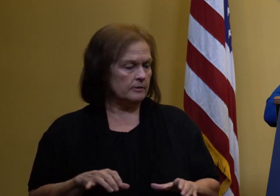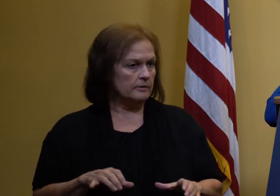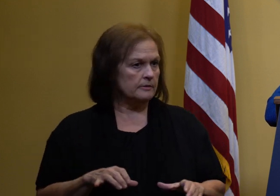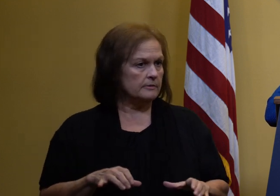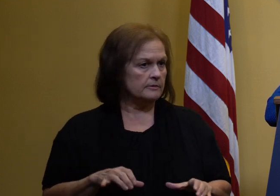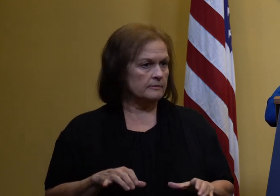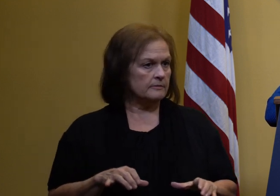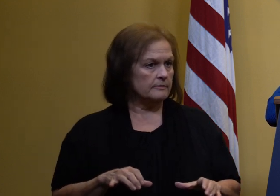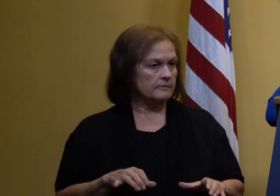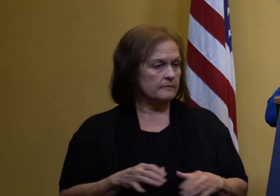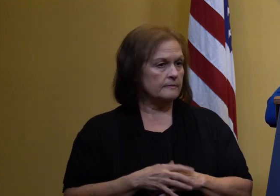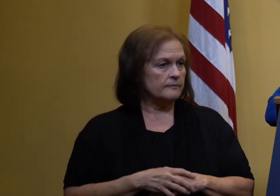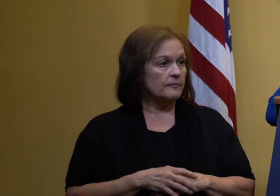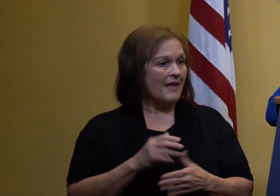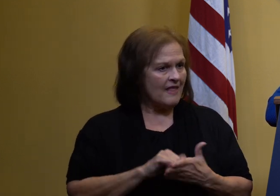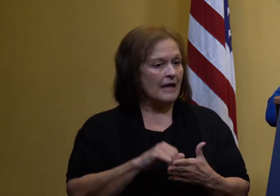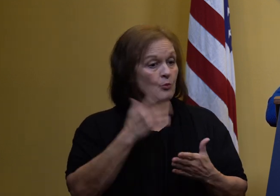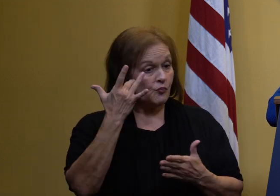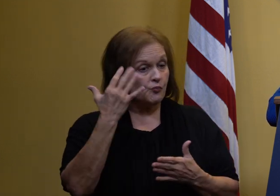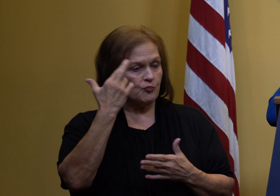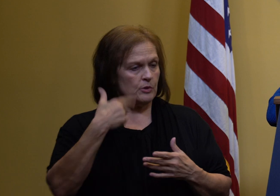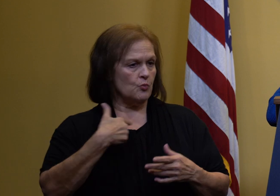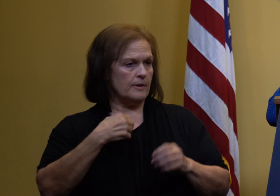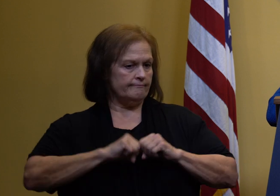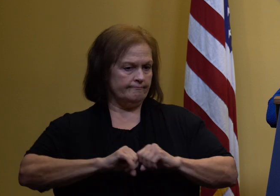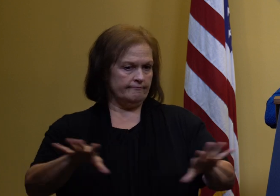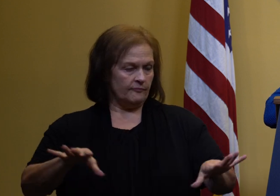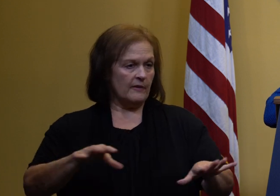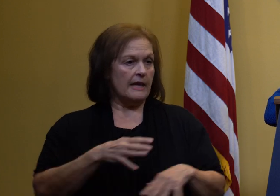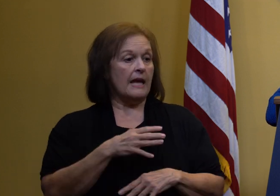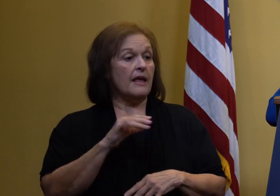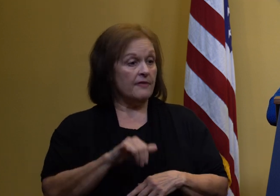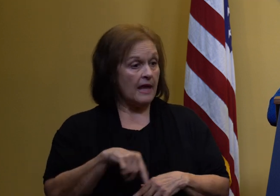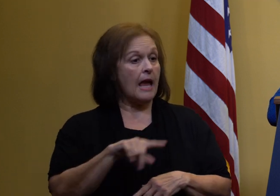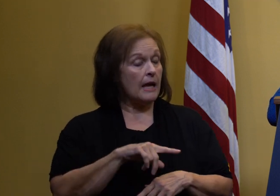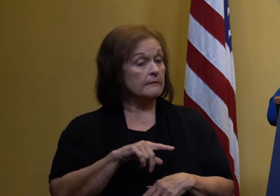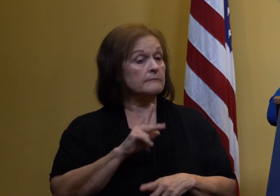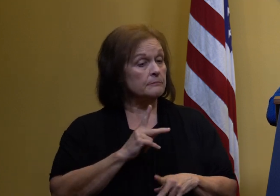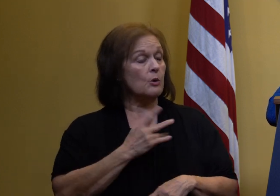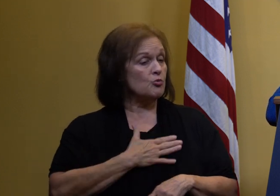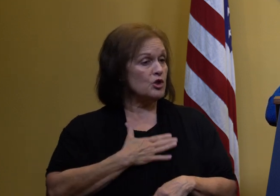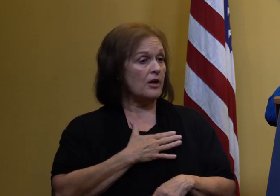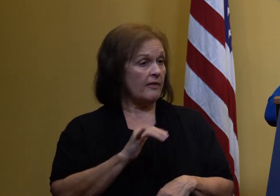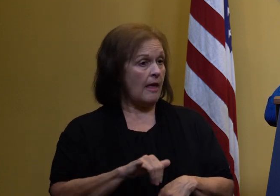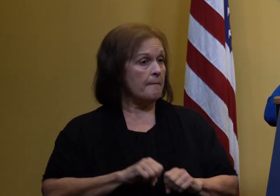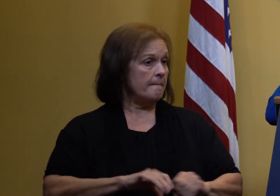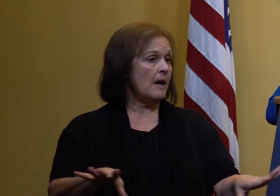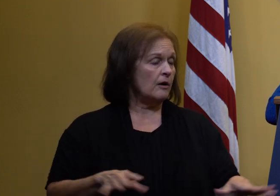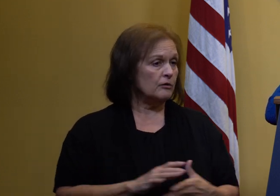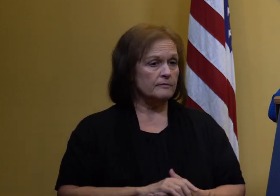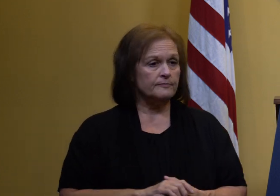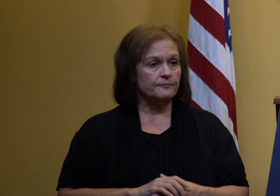legitimate. That's what those mailers did, and they were appreciated. Fox